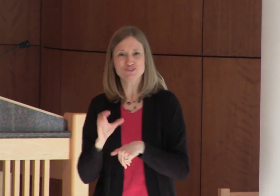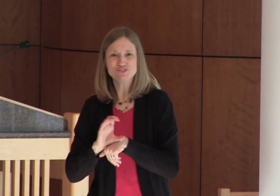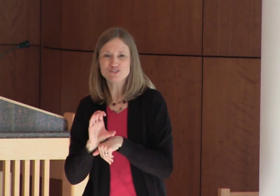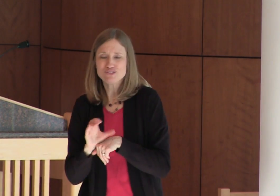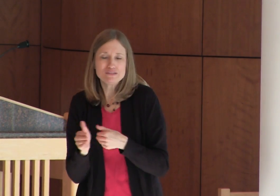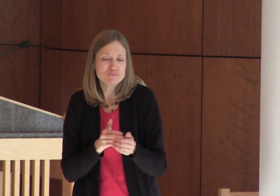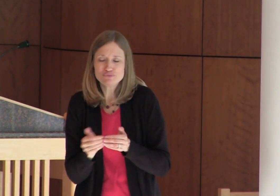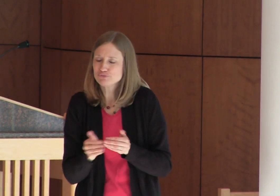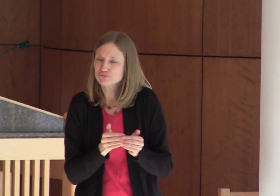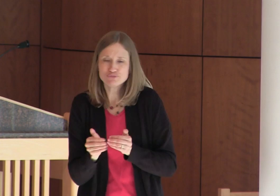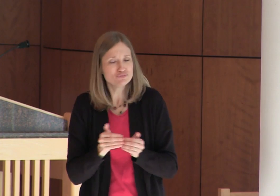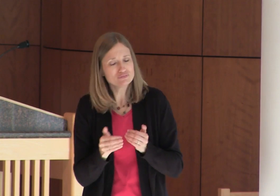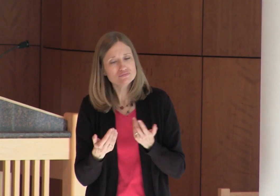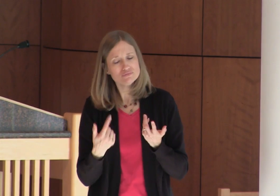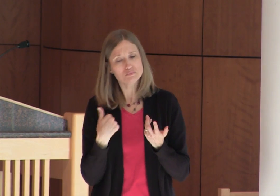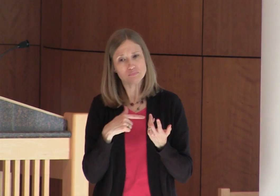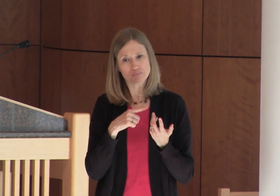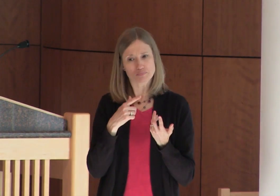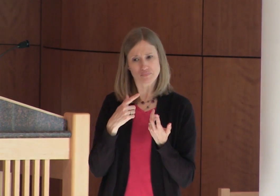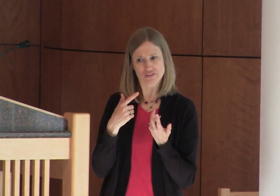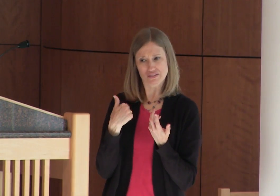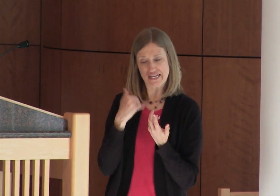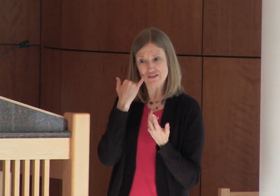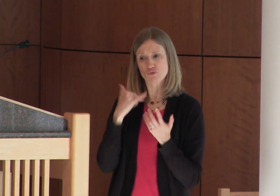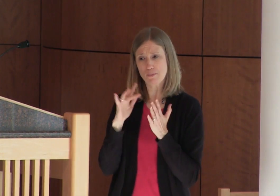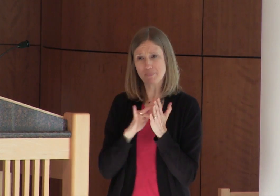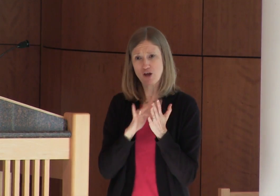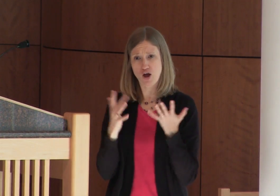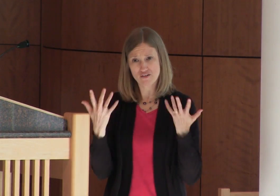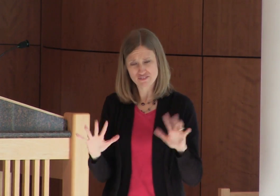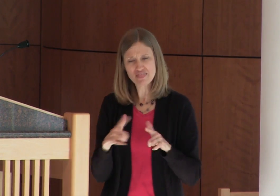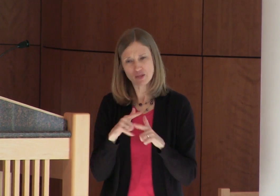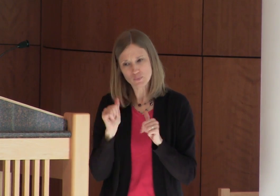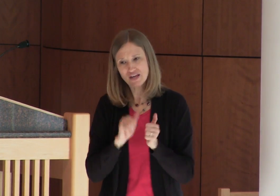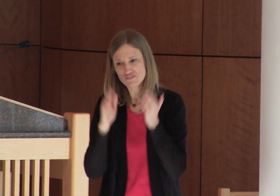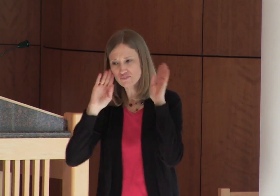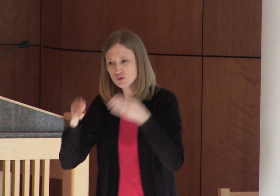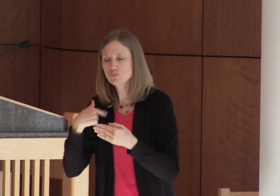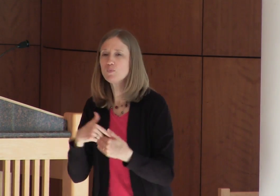do what we want to do the most.